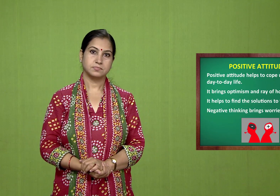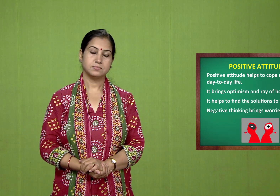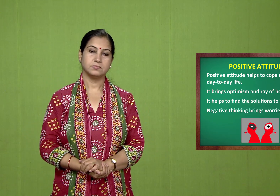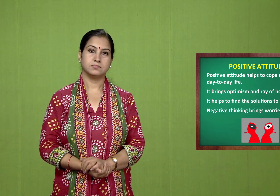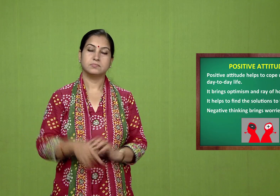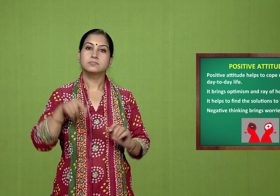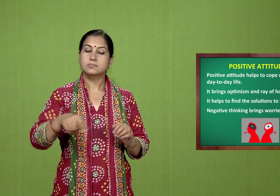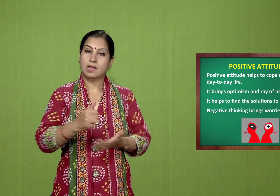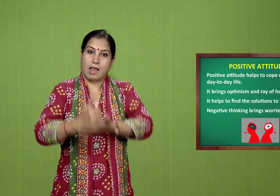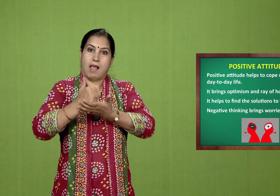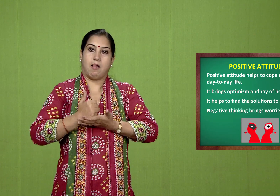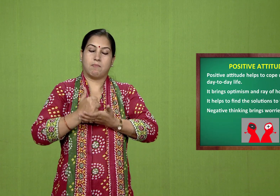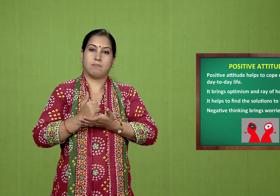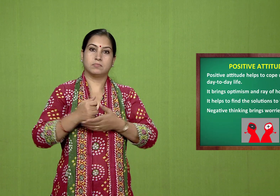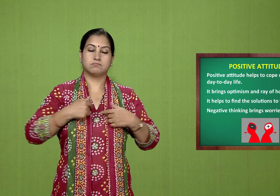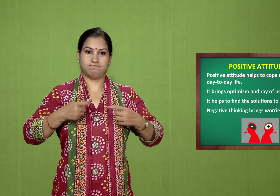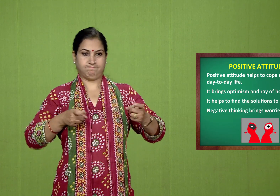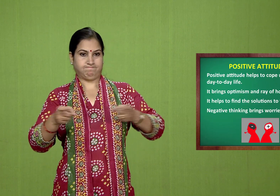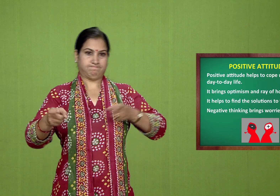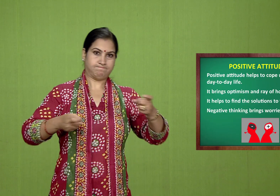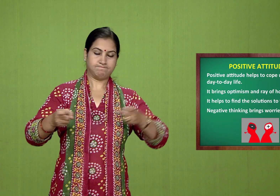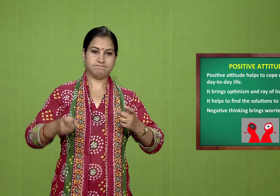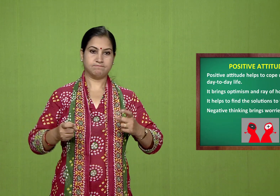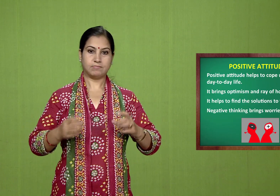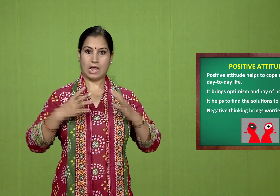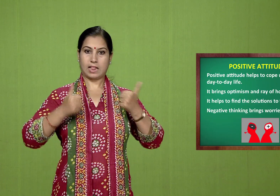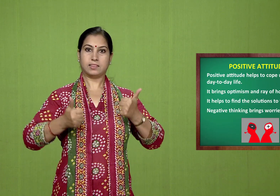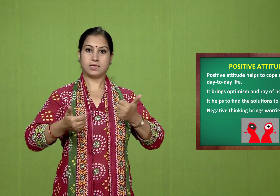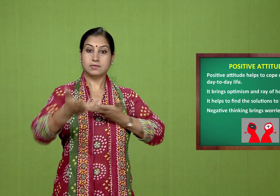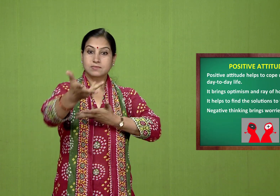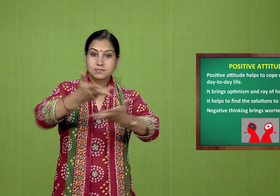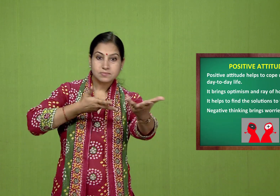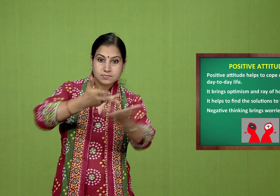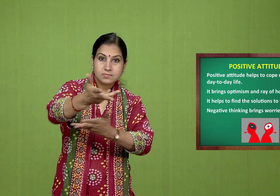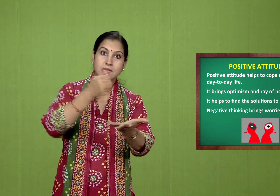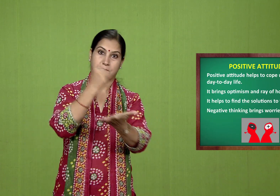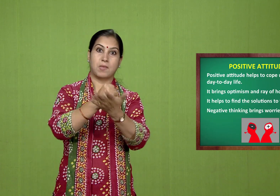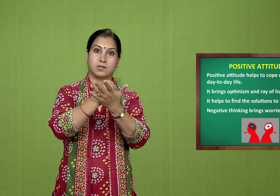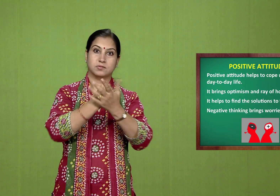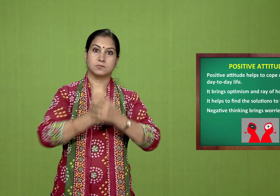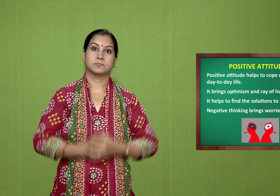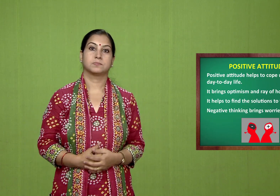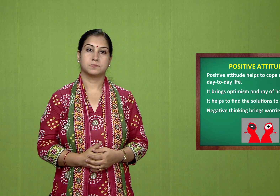It also helps to develop and maintain healthy interpersonal relationships.